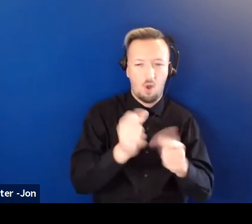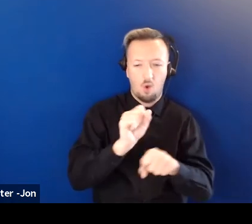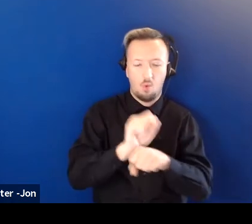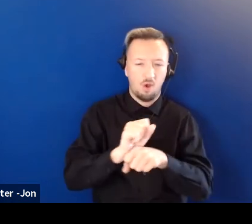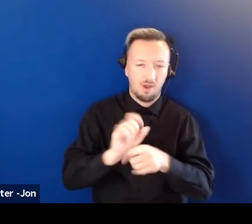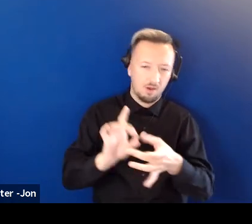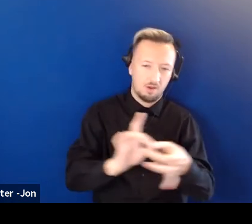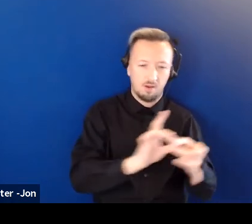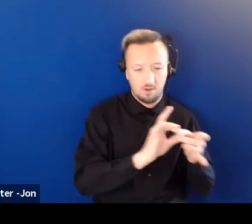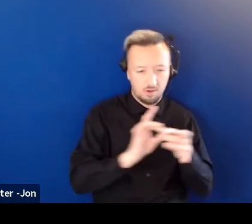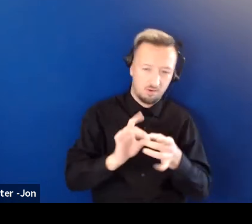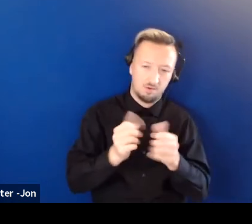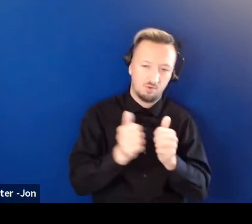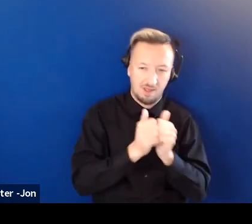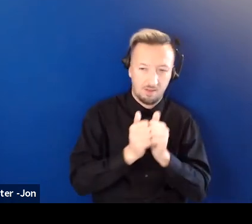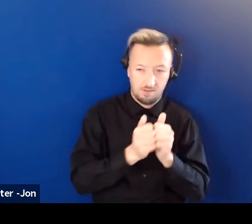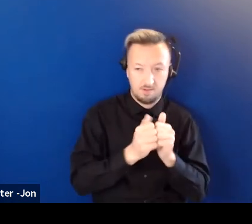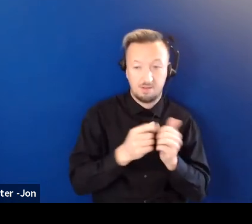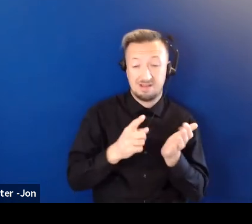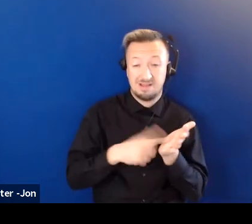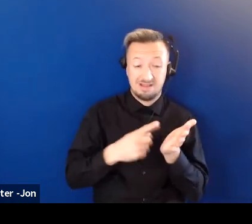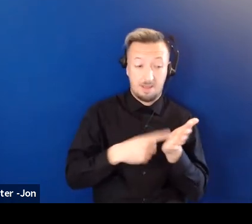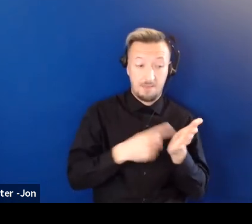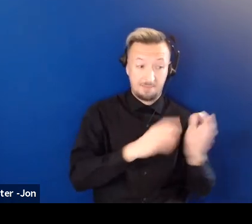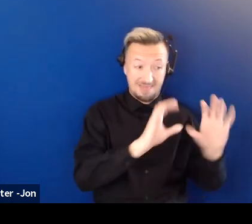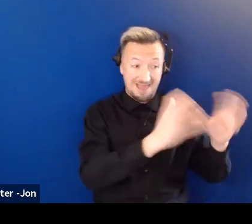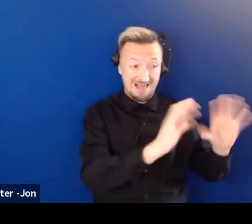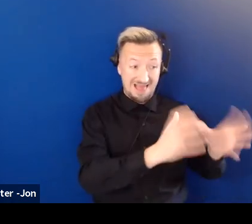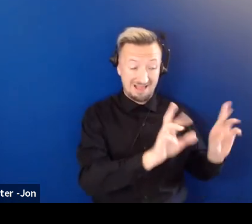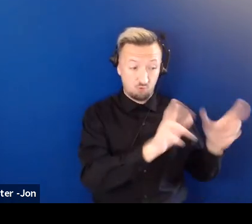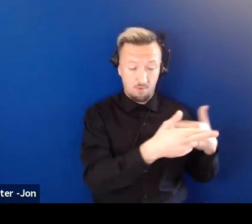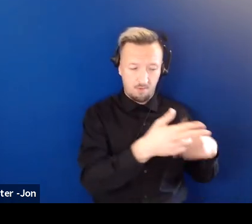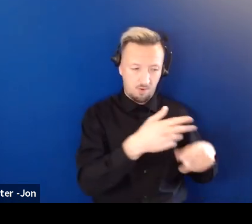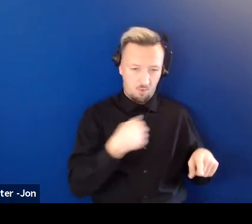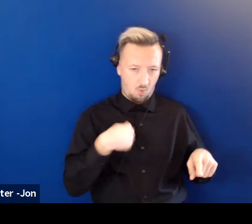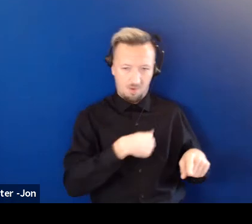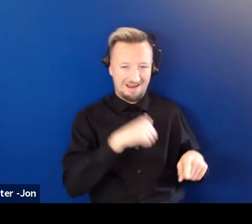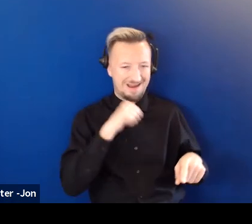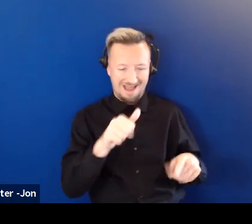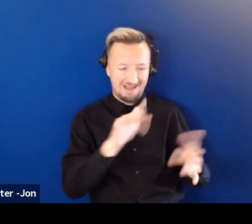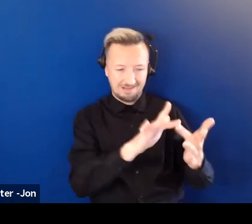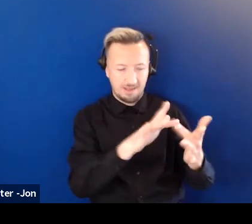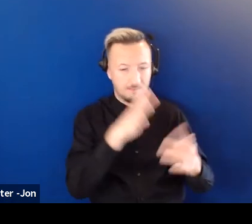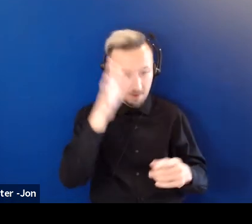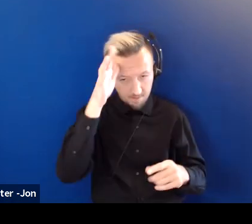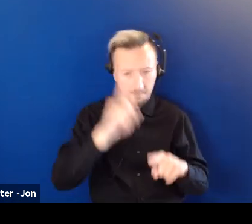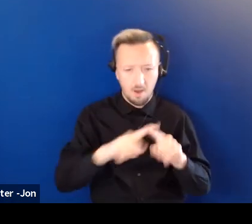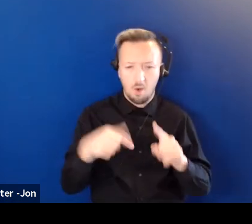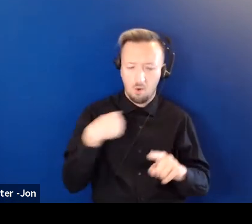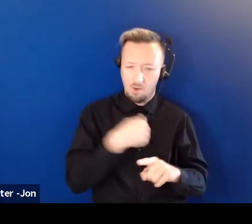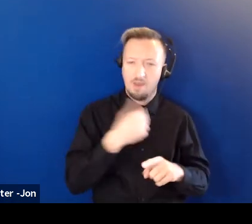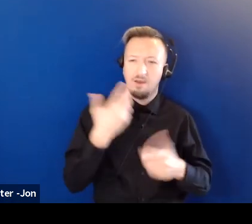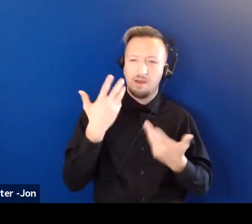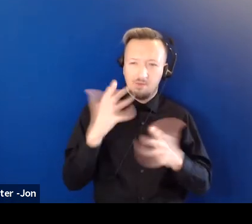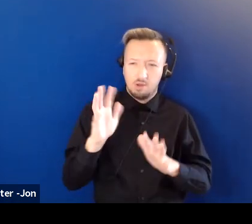parents is not there when we're talking about classroom visits. We have created some webinars and resources that